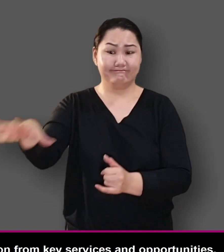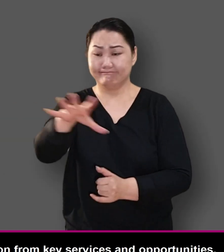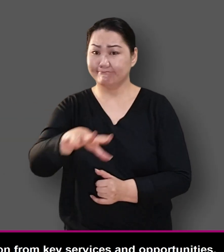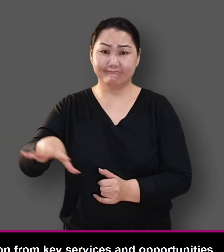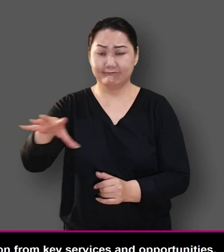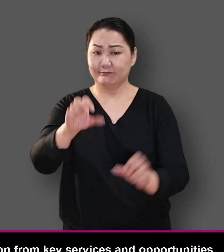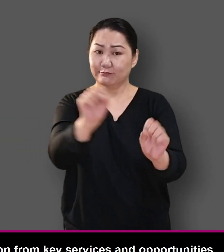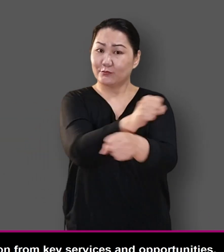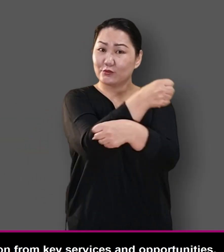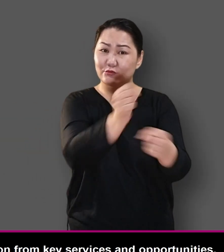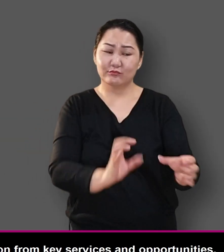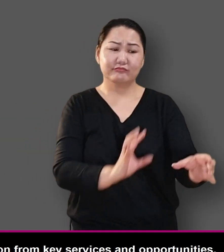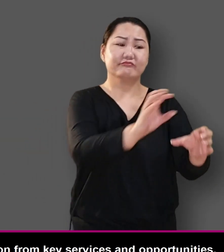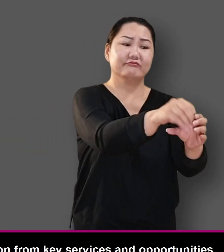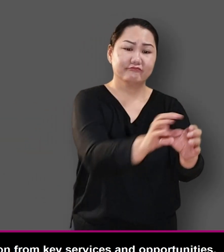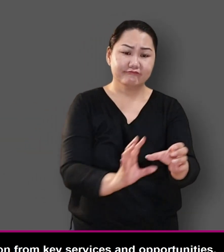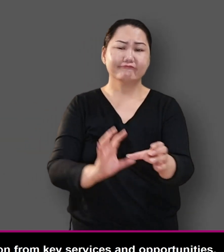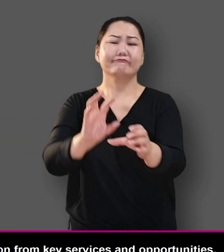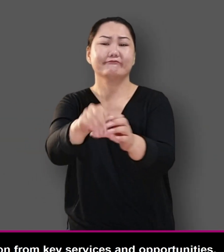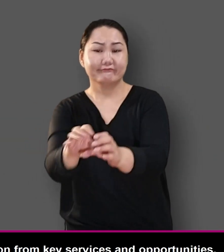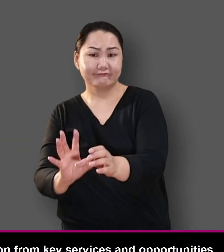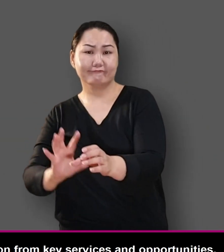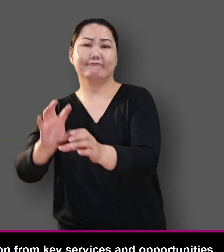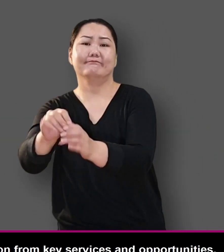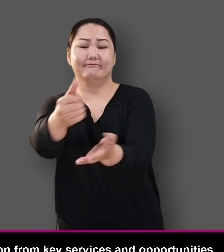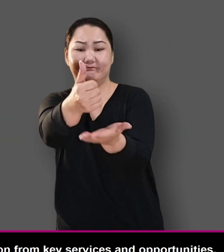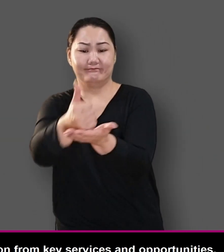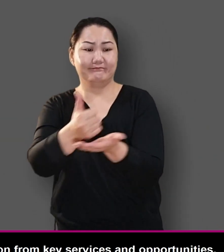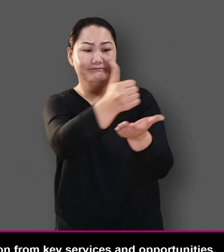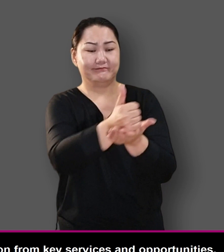Including increasing their exclusion from key services and opportunities.